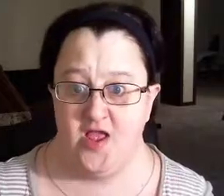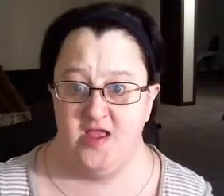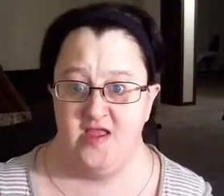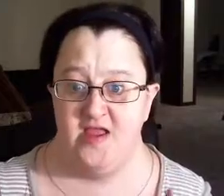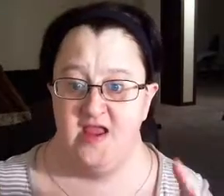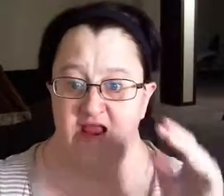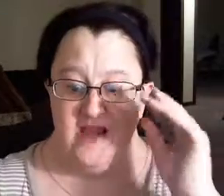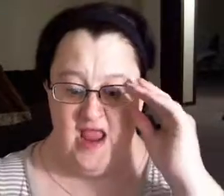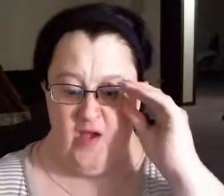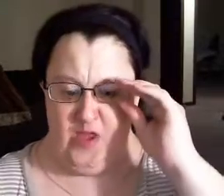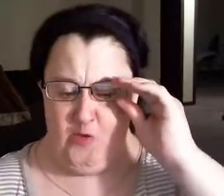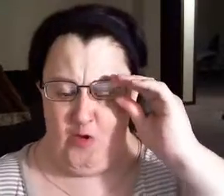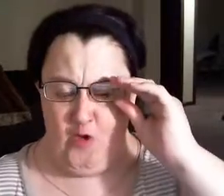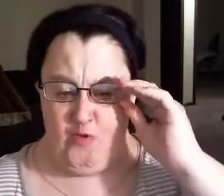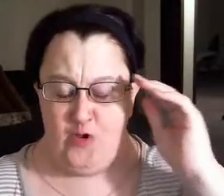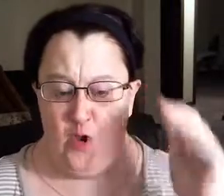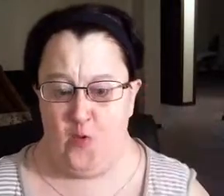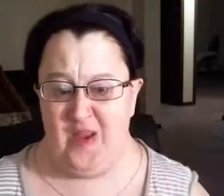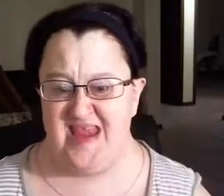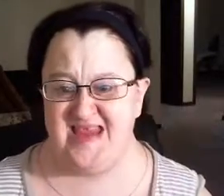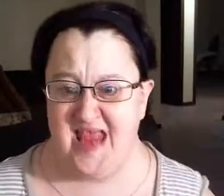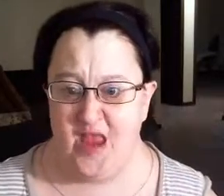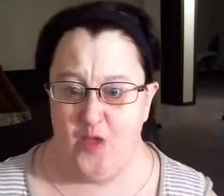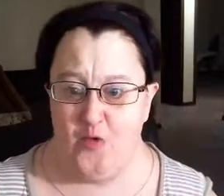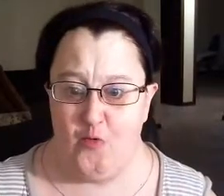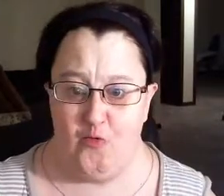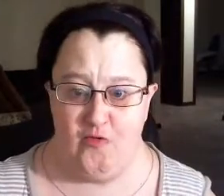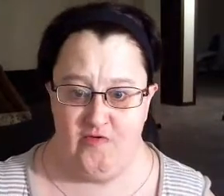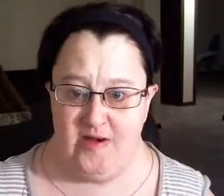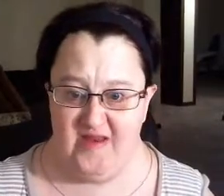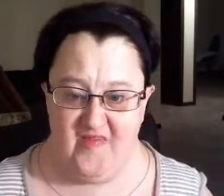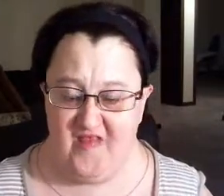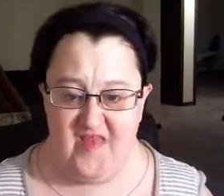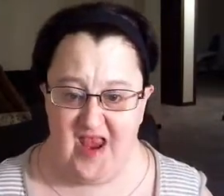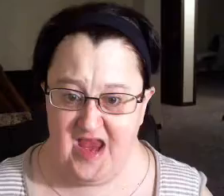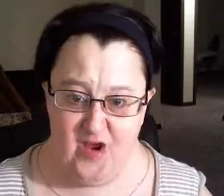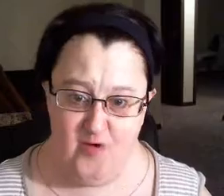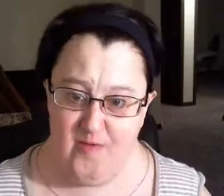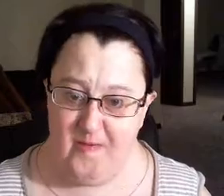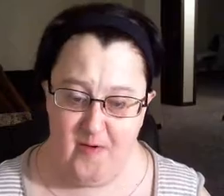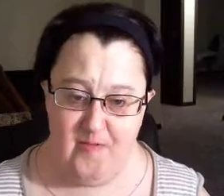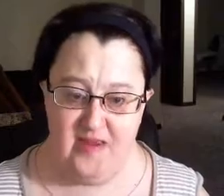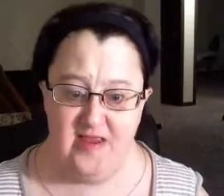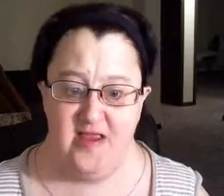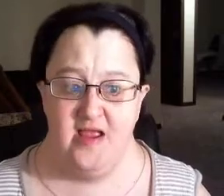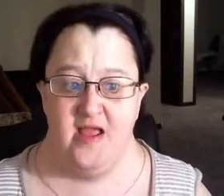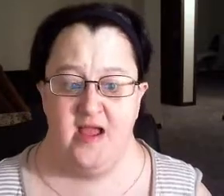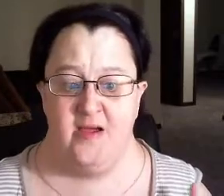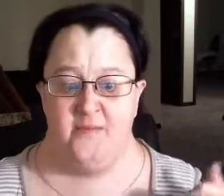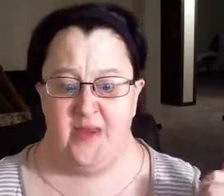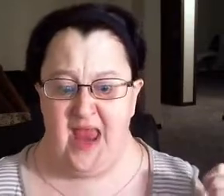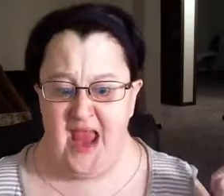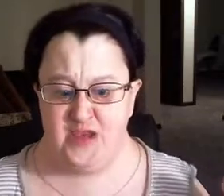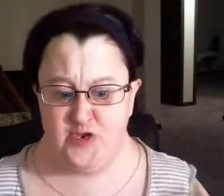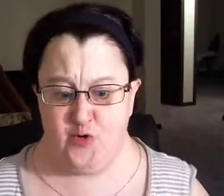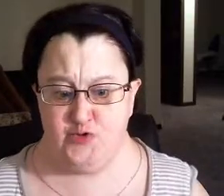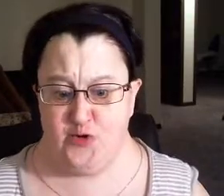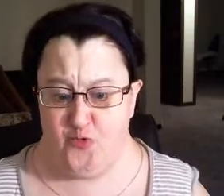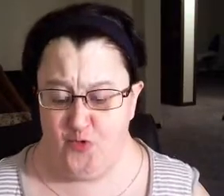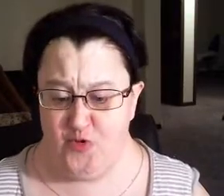now i don't own a weight scale or anything like that here at my apartment um but i had to go to the grocery